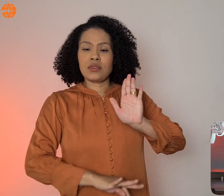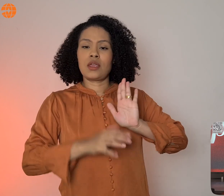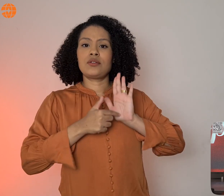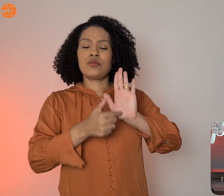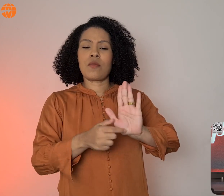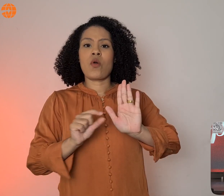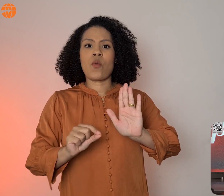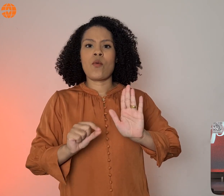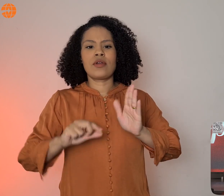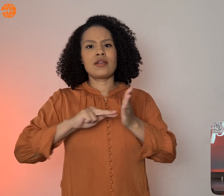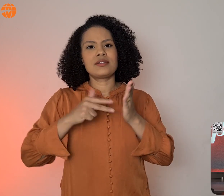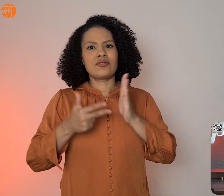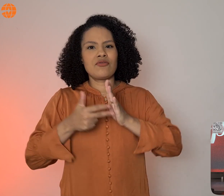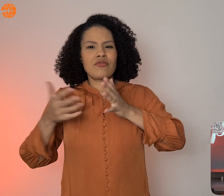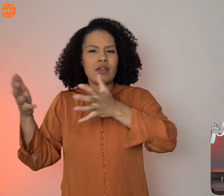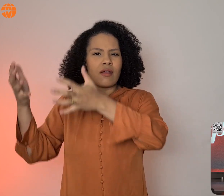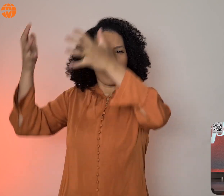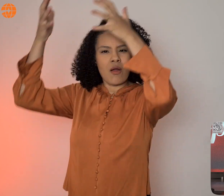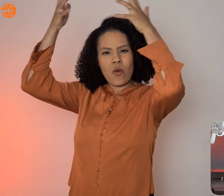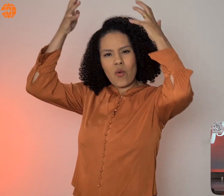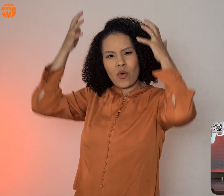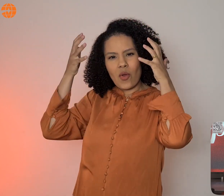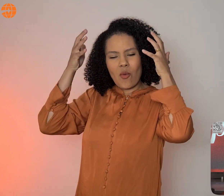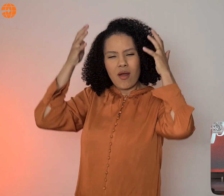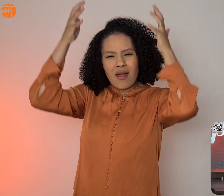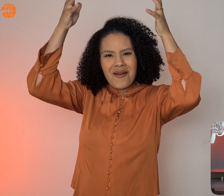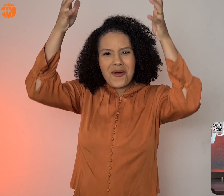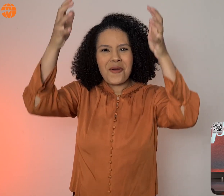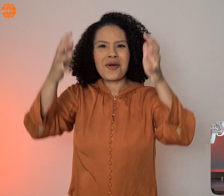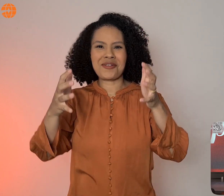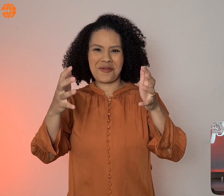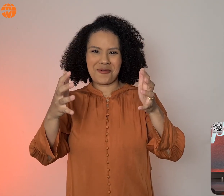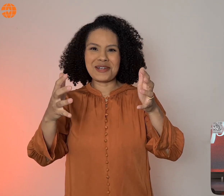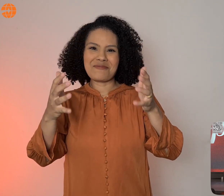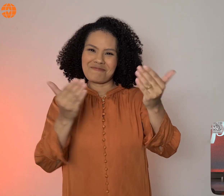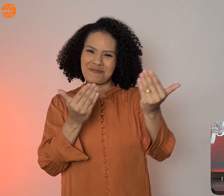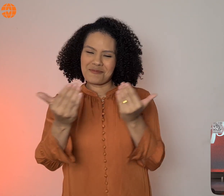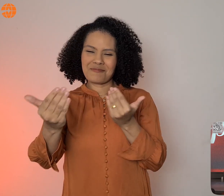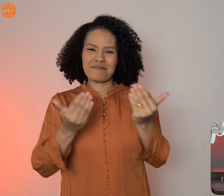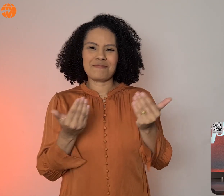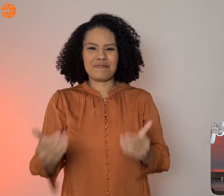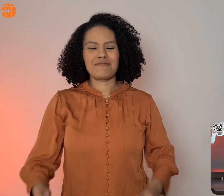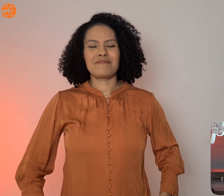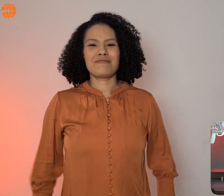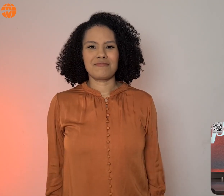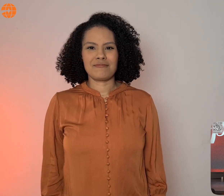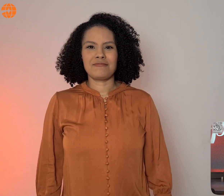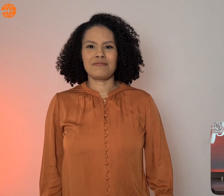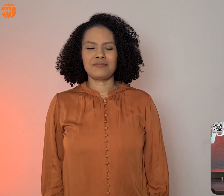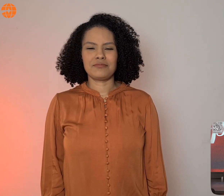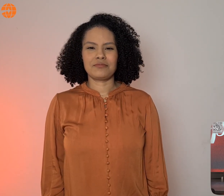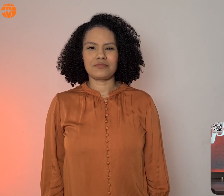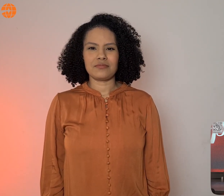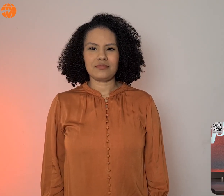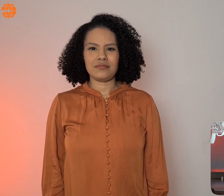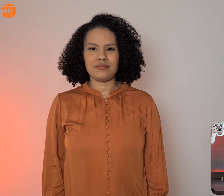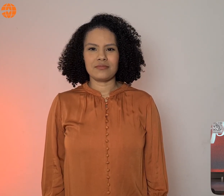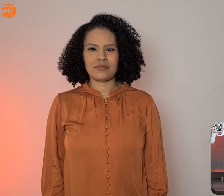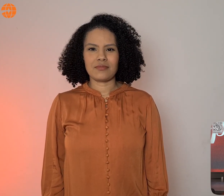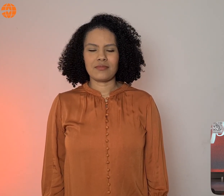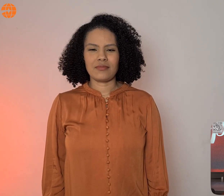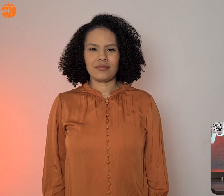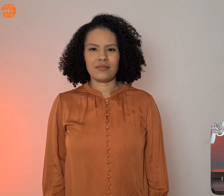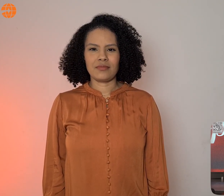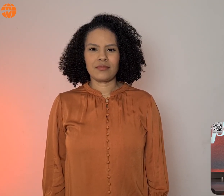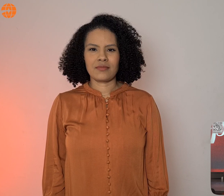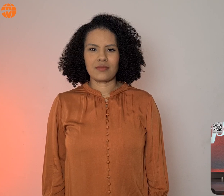o texto nos diz que essa é a nossa coroa que Ele tem para nós. And you know, if the pit is the lowest place, well, being crowned by the King of the universe